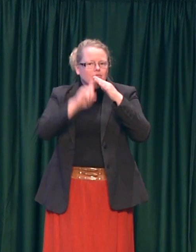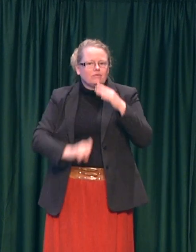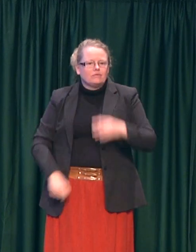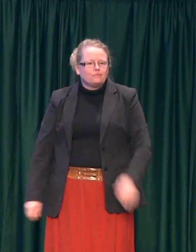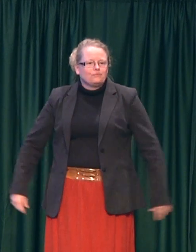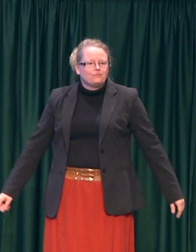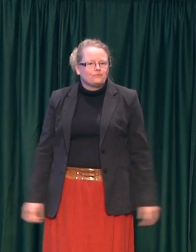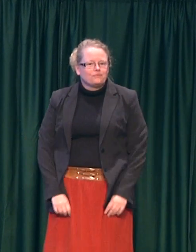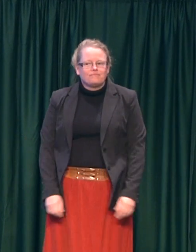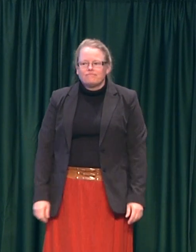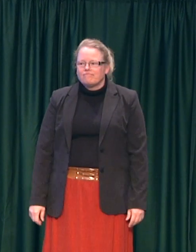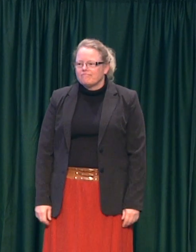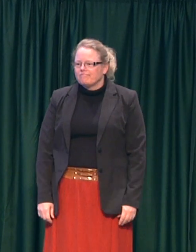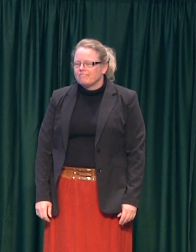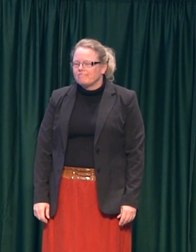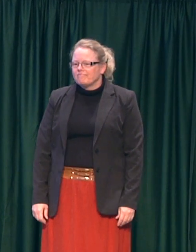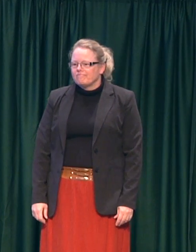I lost my train of thought.